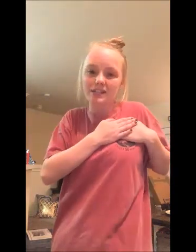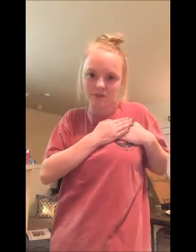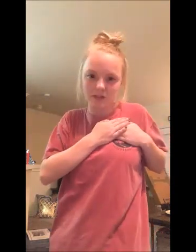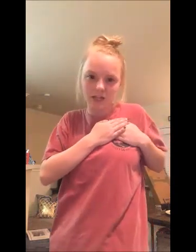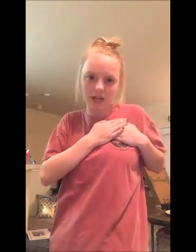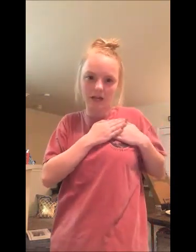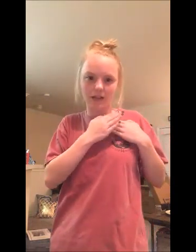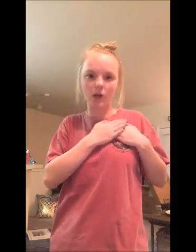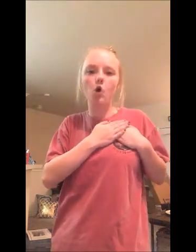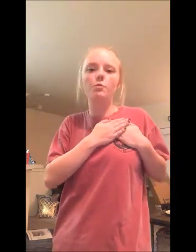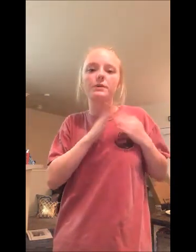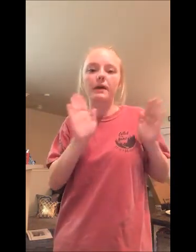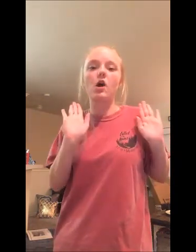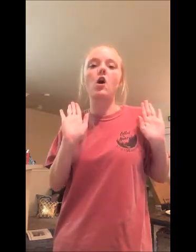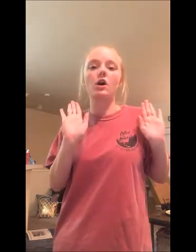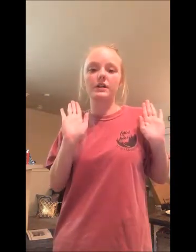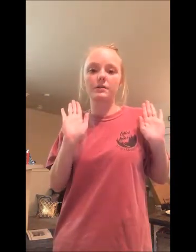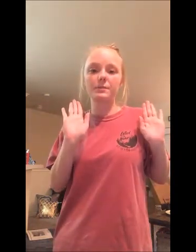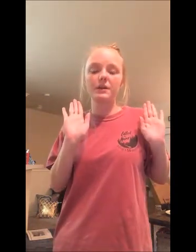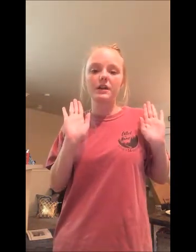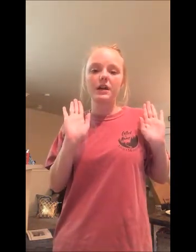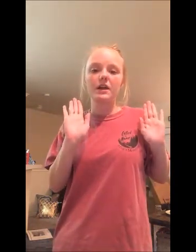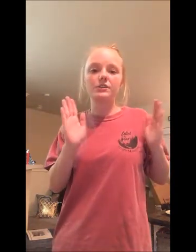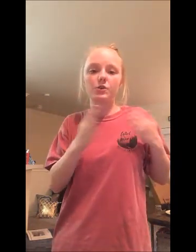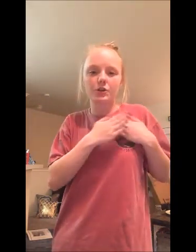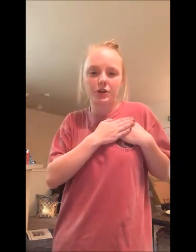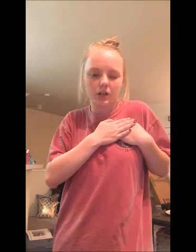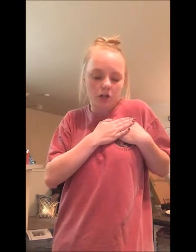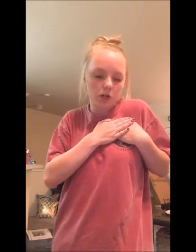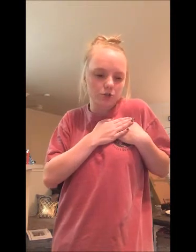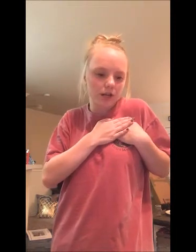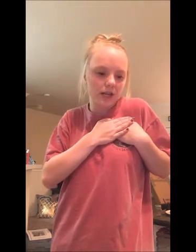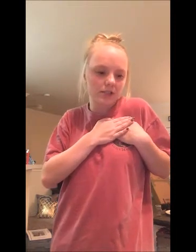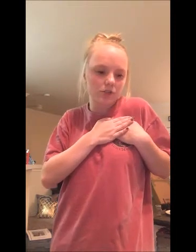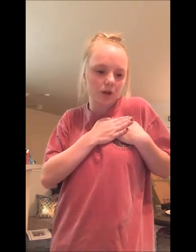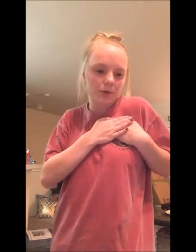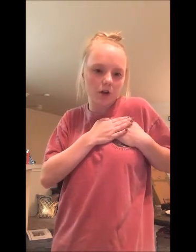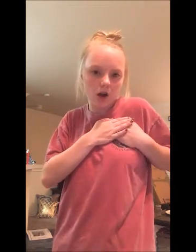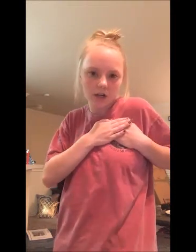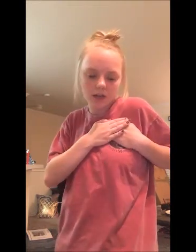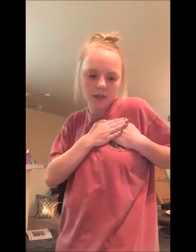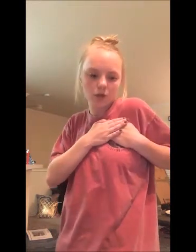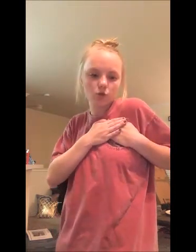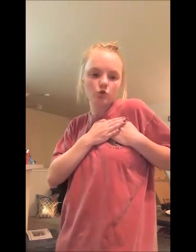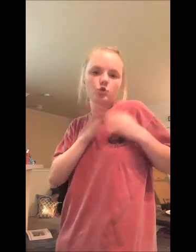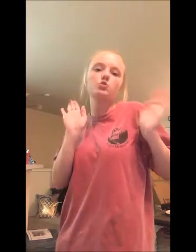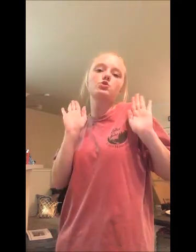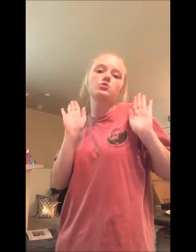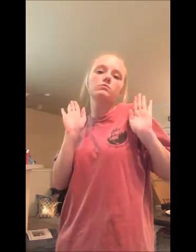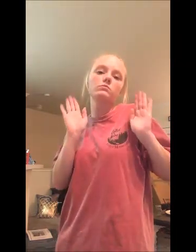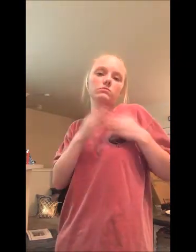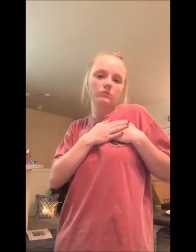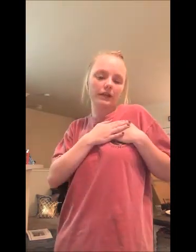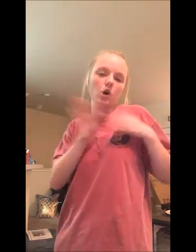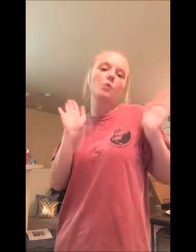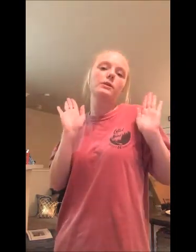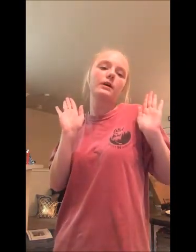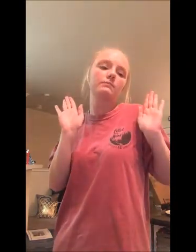of indicating like open my heart up. And so you're going to close your hands on top of your heart and then doosh, like open them up.